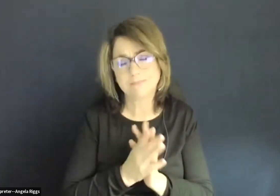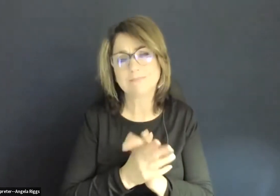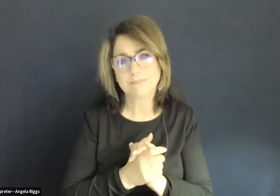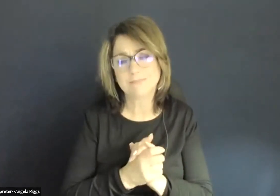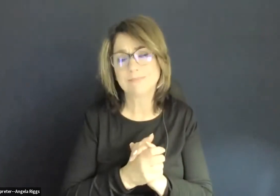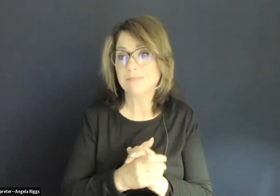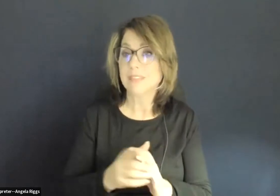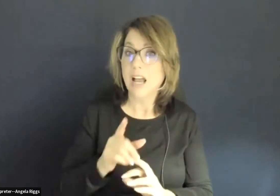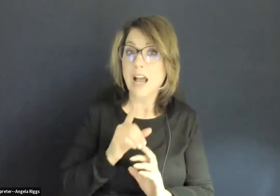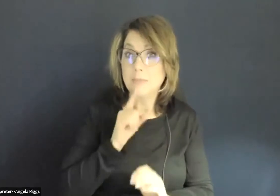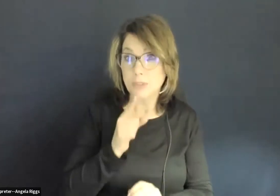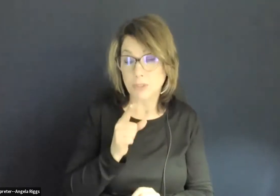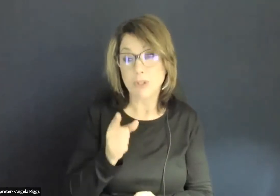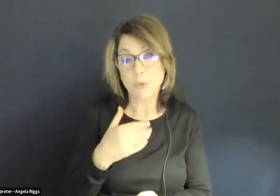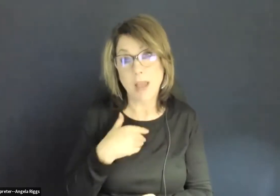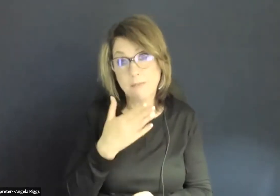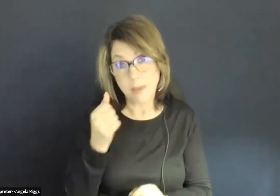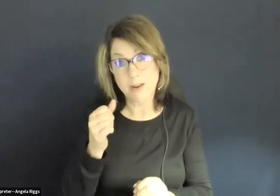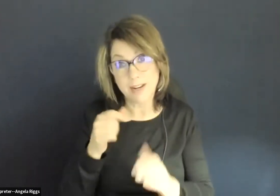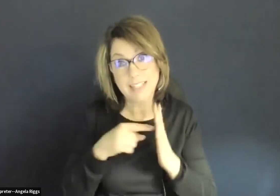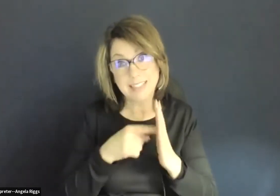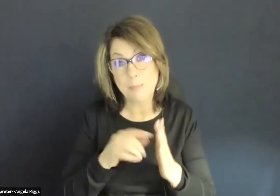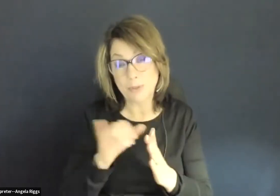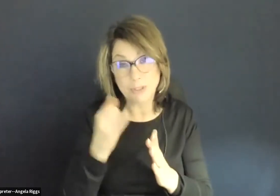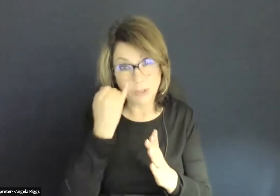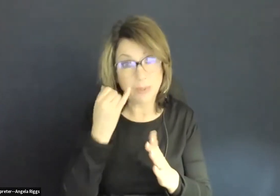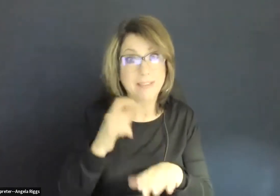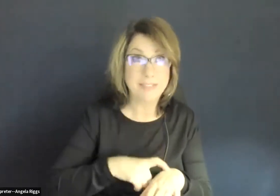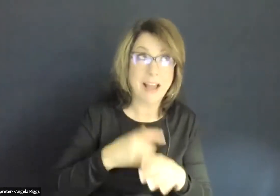I'm sure you have some better ones to share if we have time.